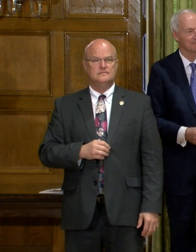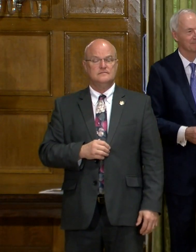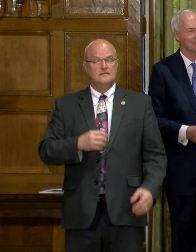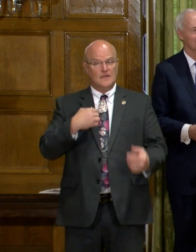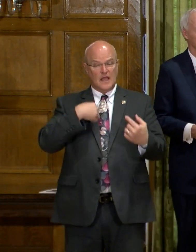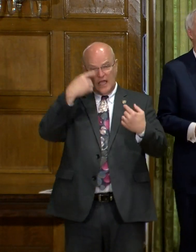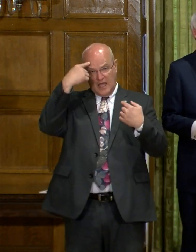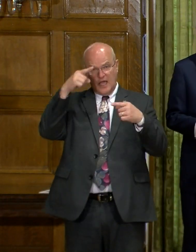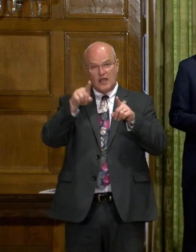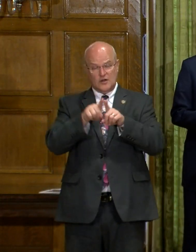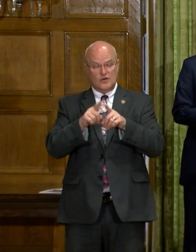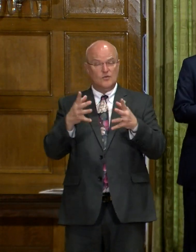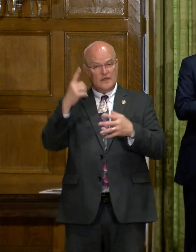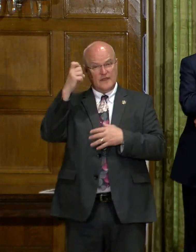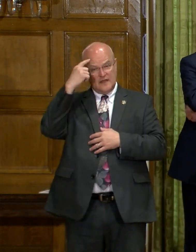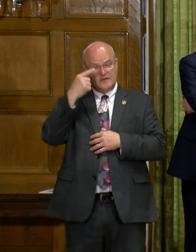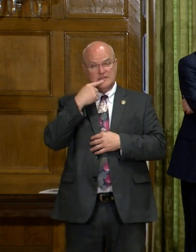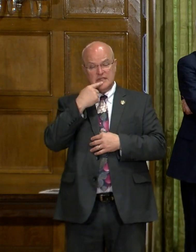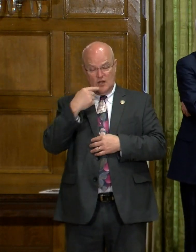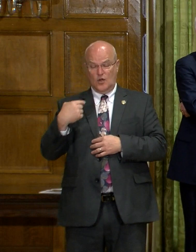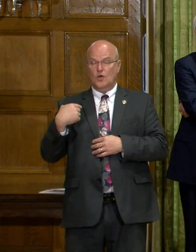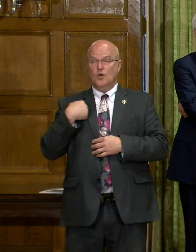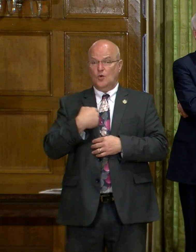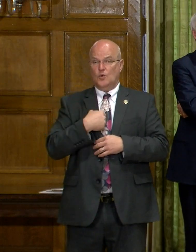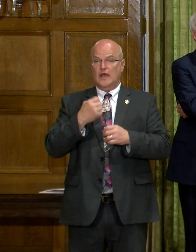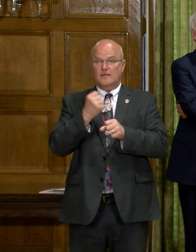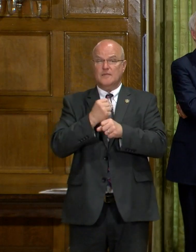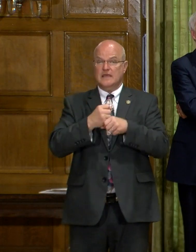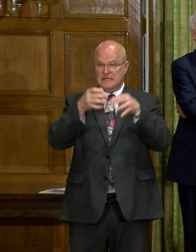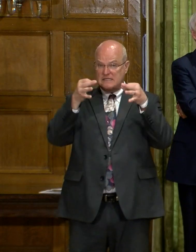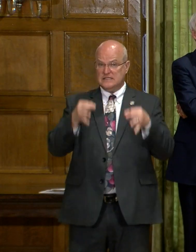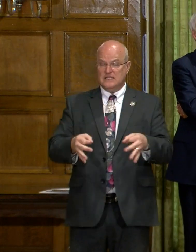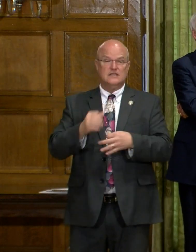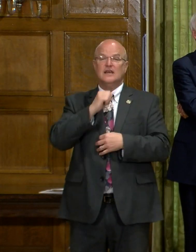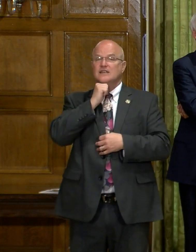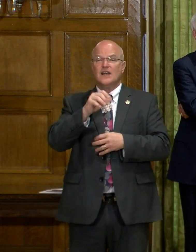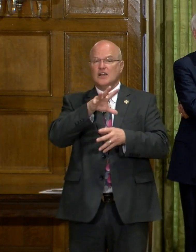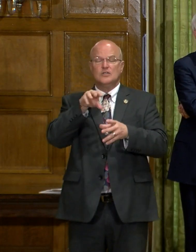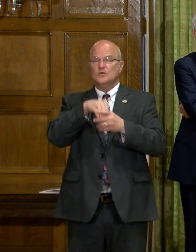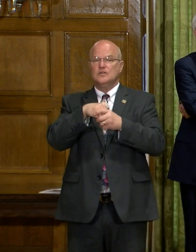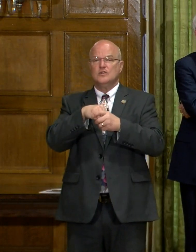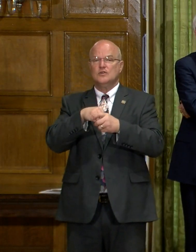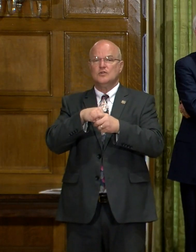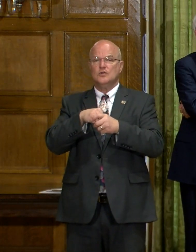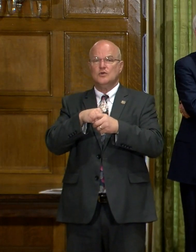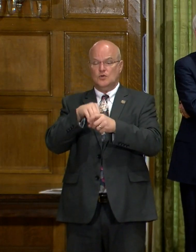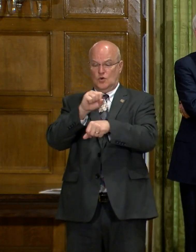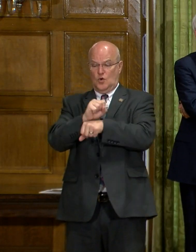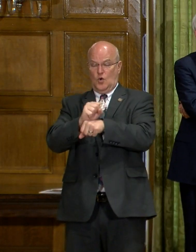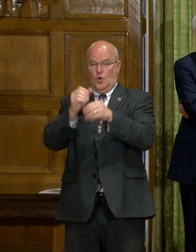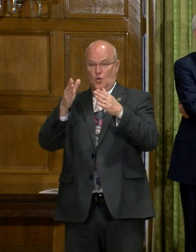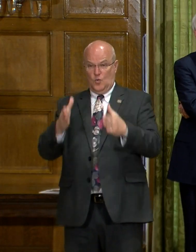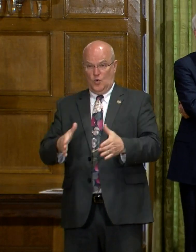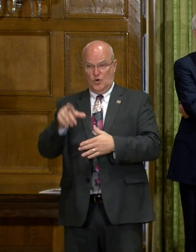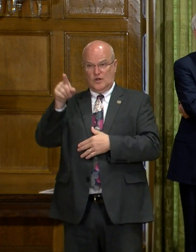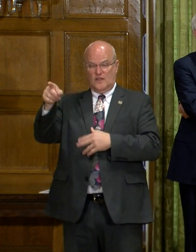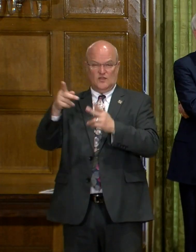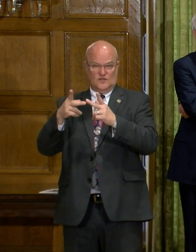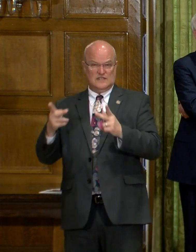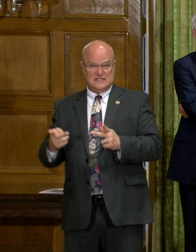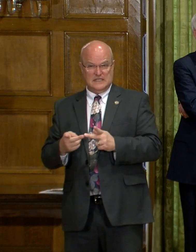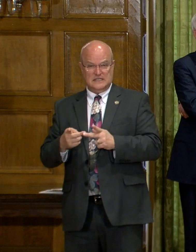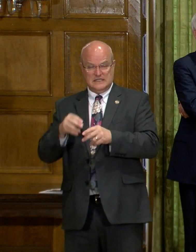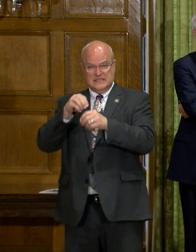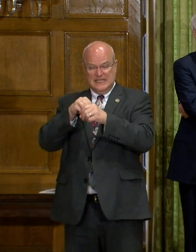I agree with everything the governor has said. Now, we've made the decision not to include workers at those